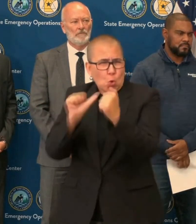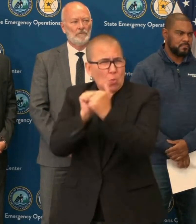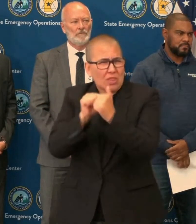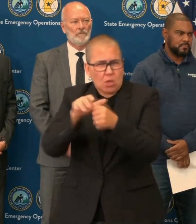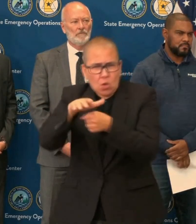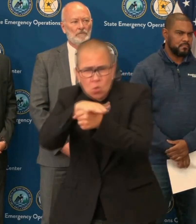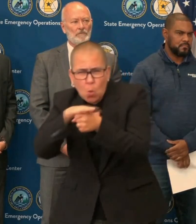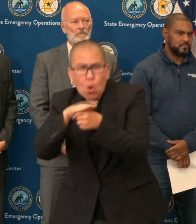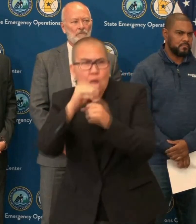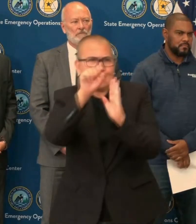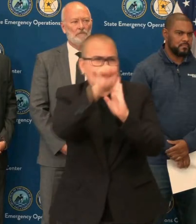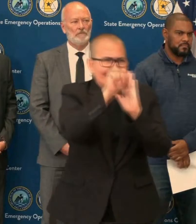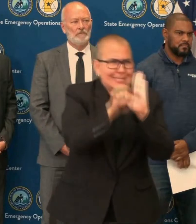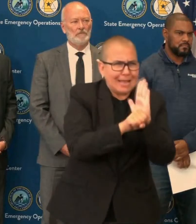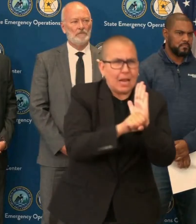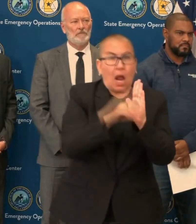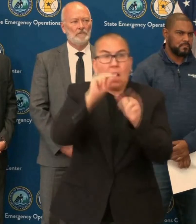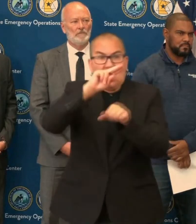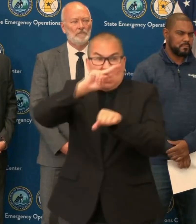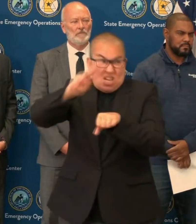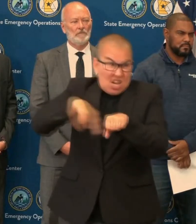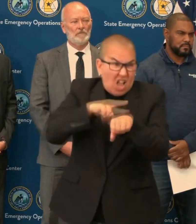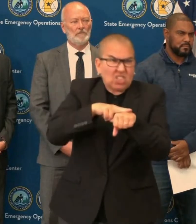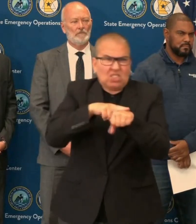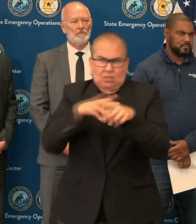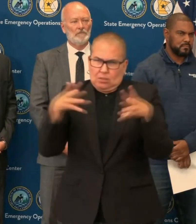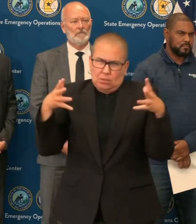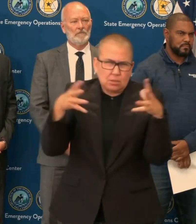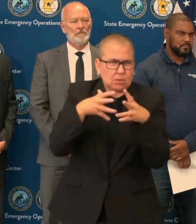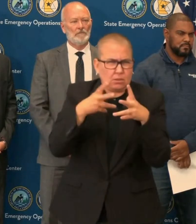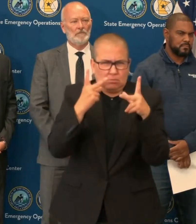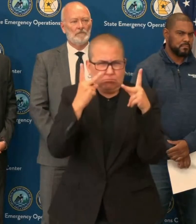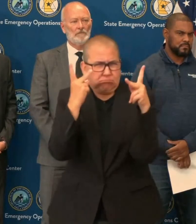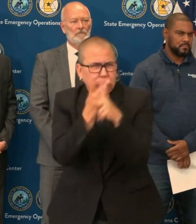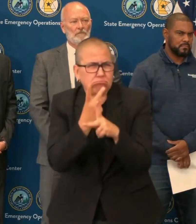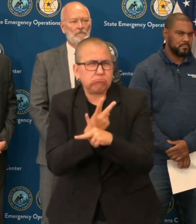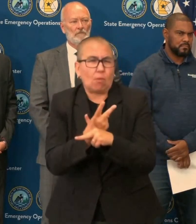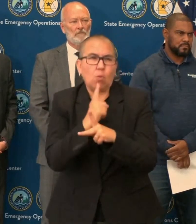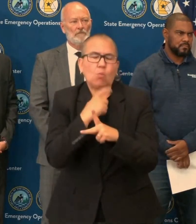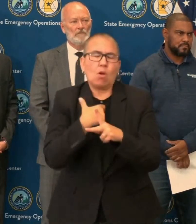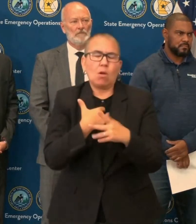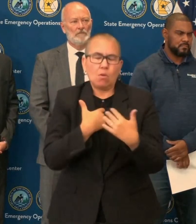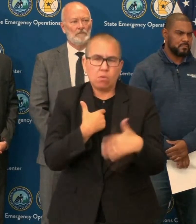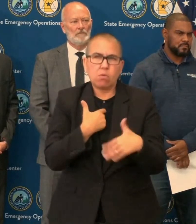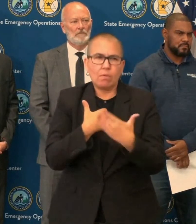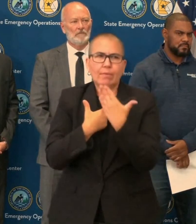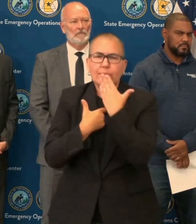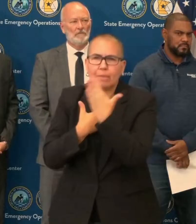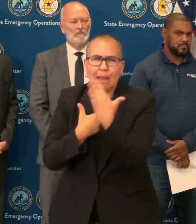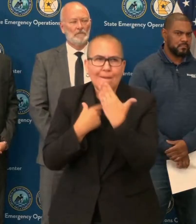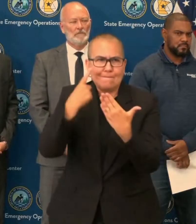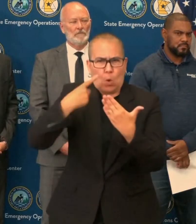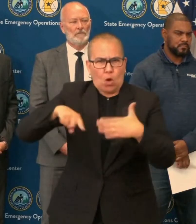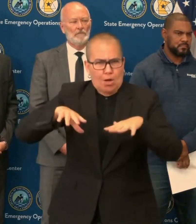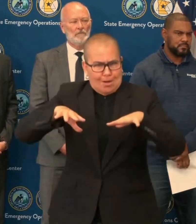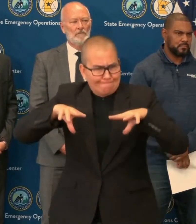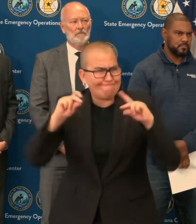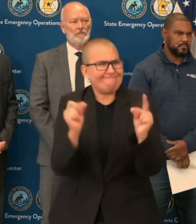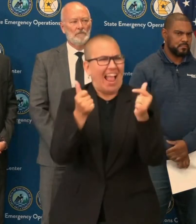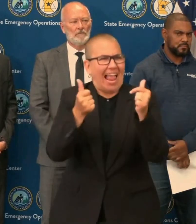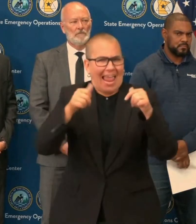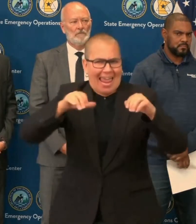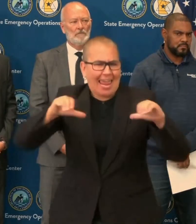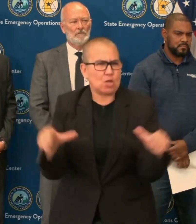pursue this active investigation. We are incredibly grateful for their swift and responsible professional response and